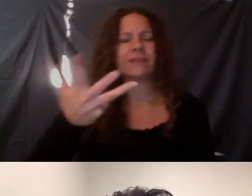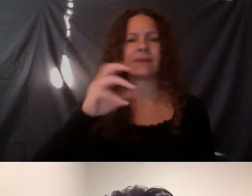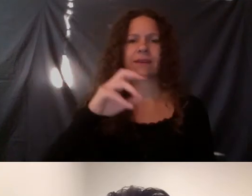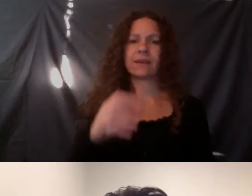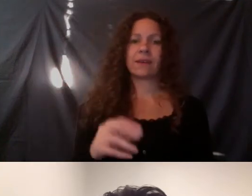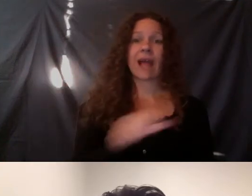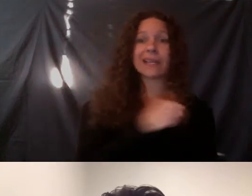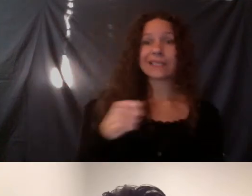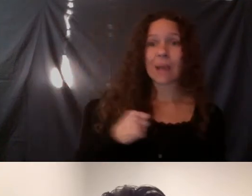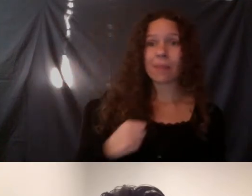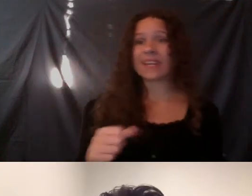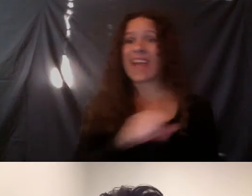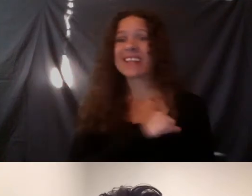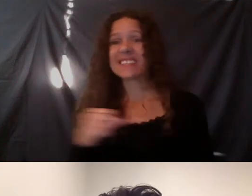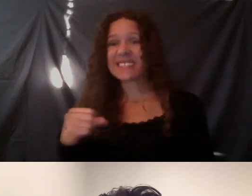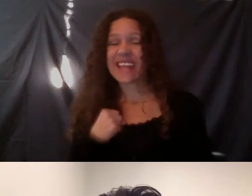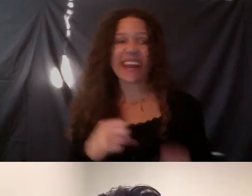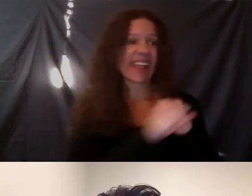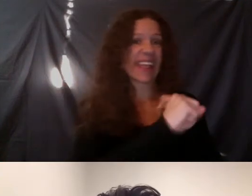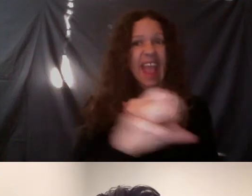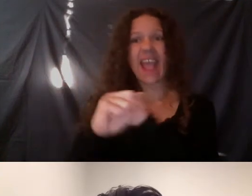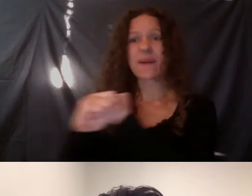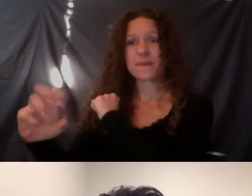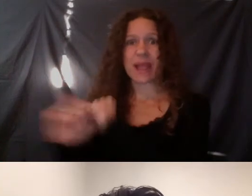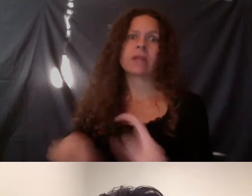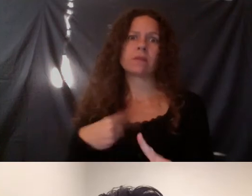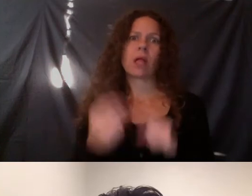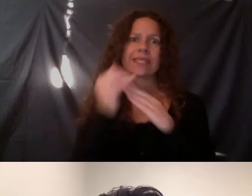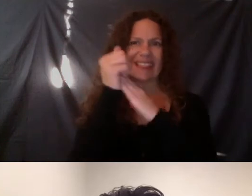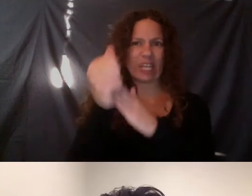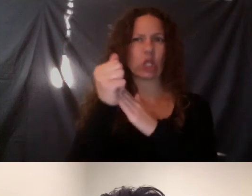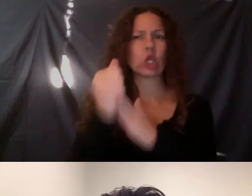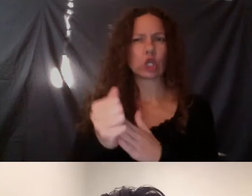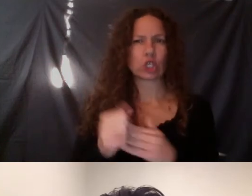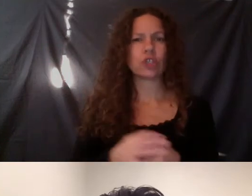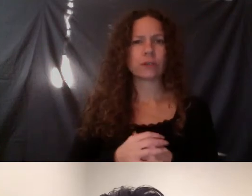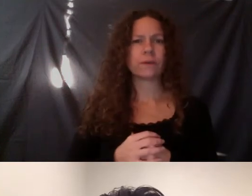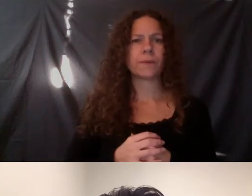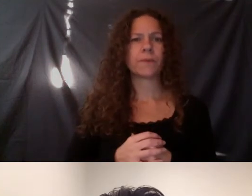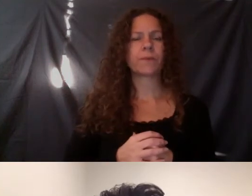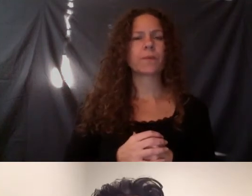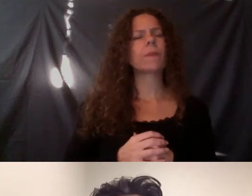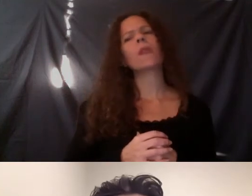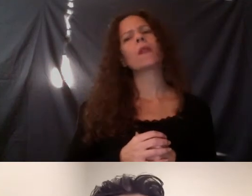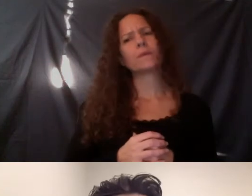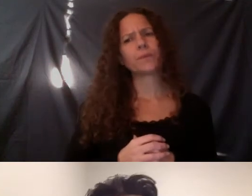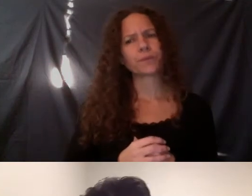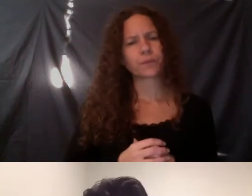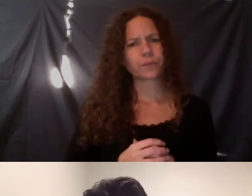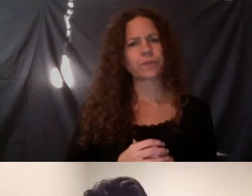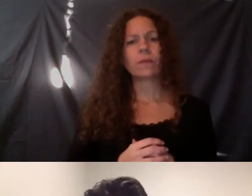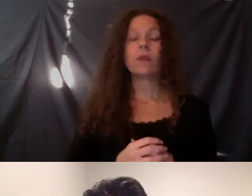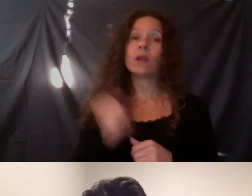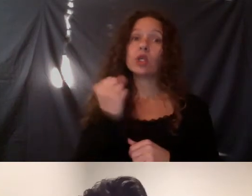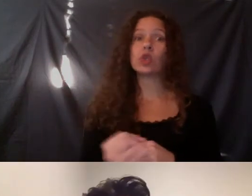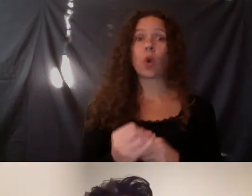Senate campaigns and leadership. Next slide. And so in terms of the work we